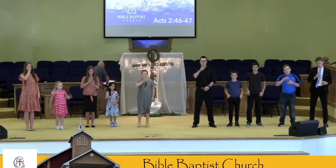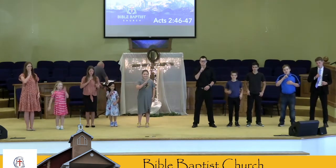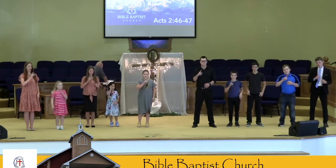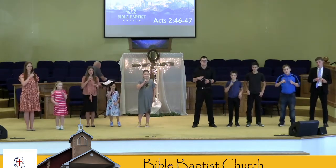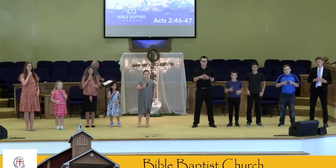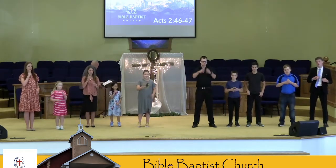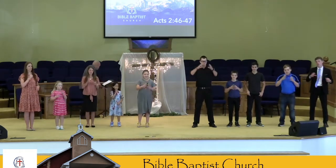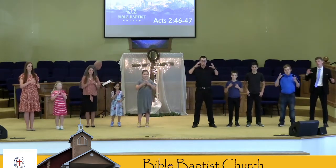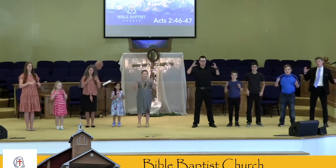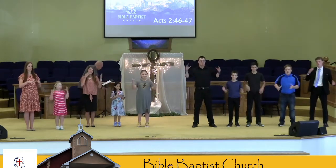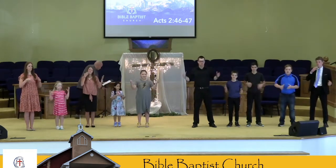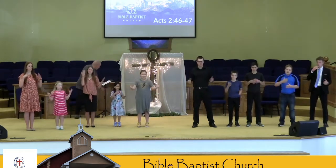God is so